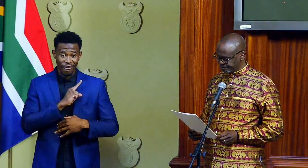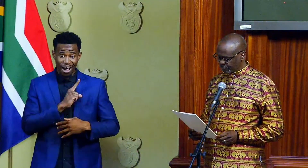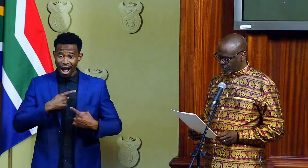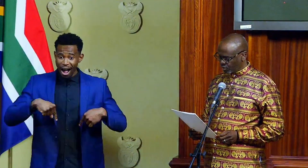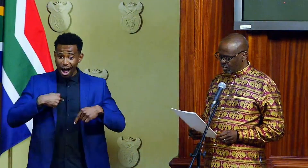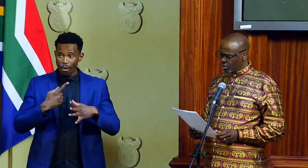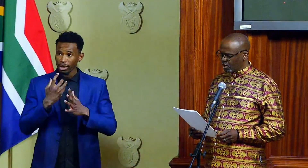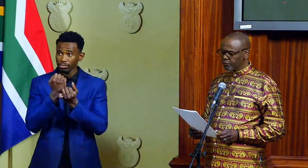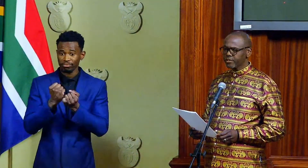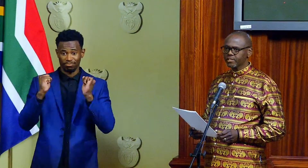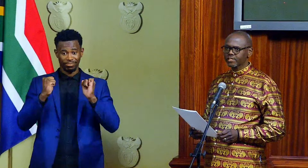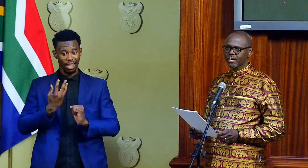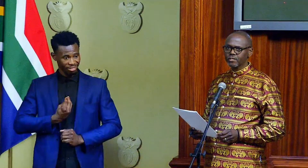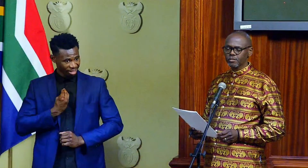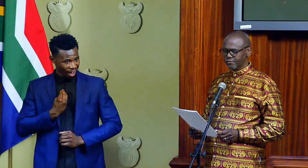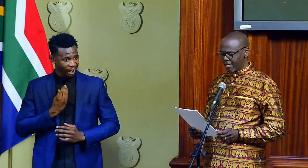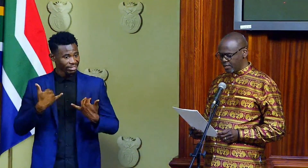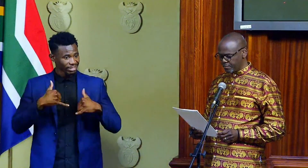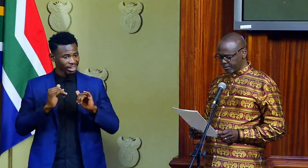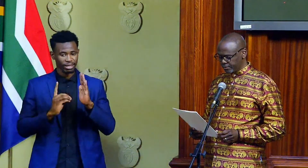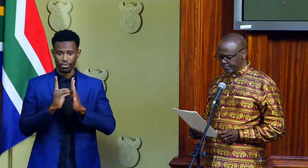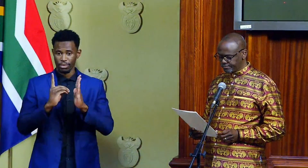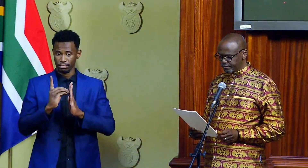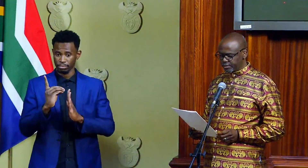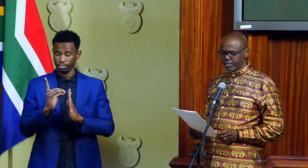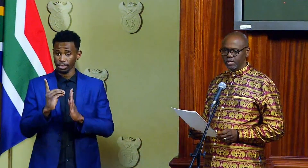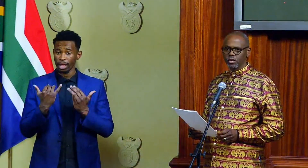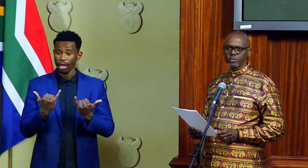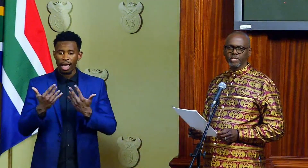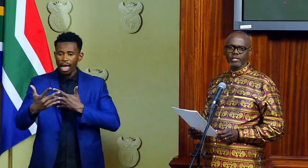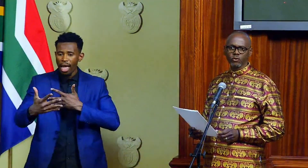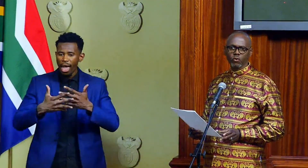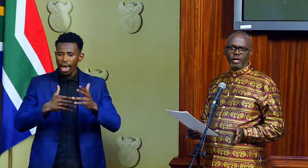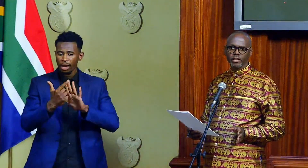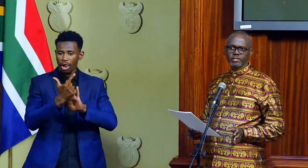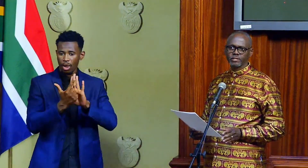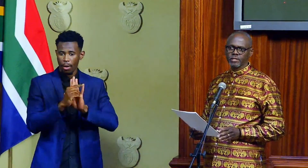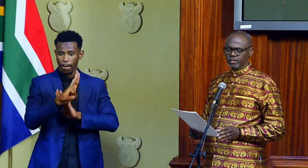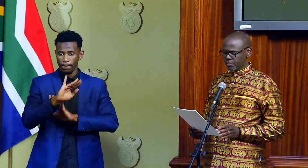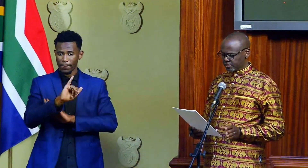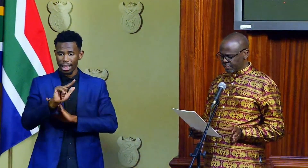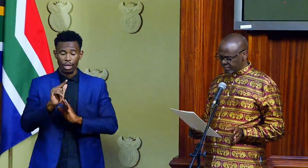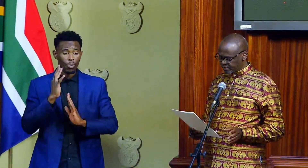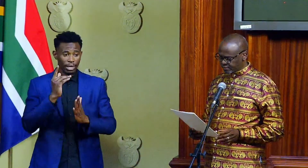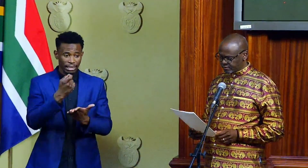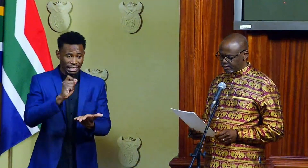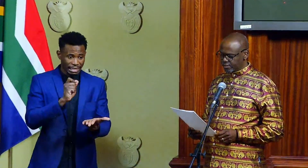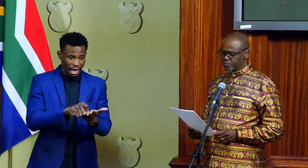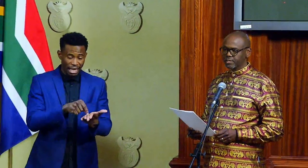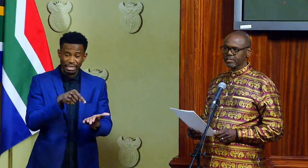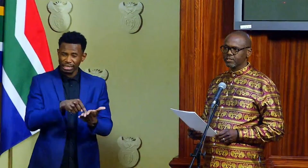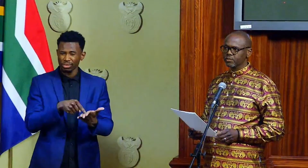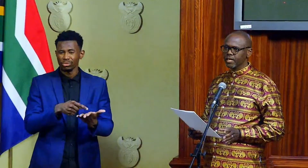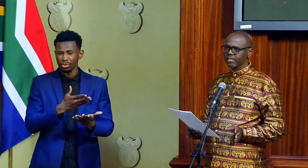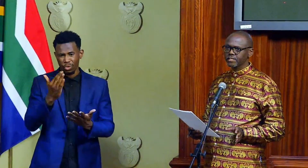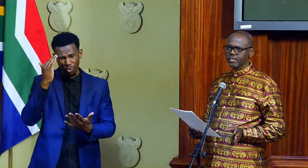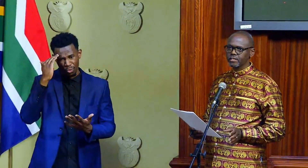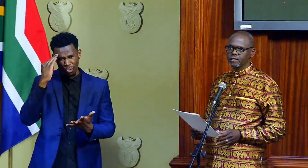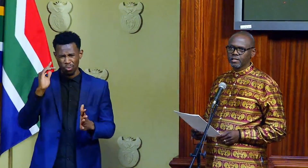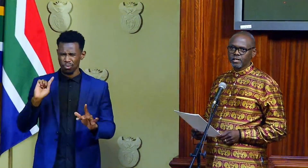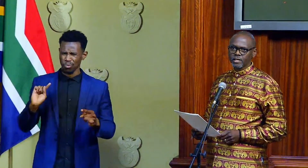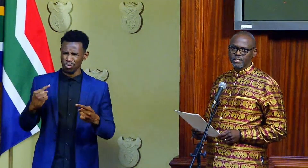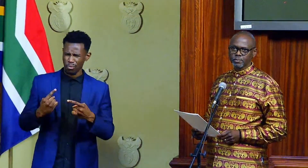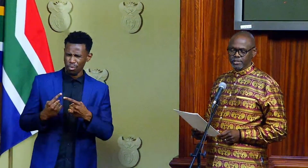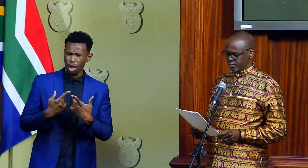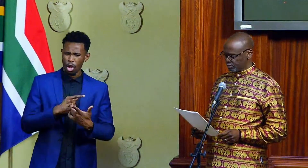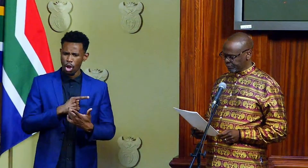democracy. Often the signing of any bill is a lonely, quiet task that the President will